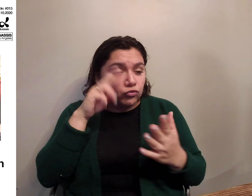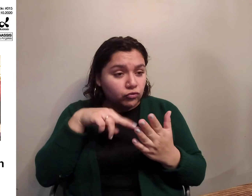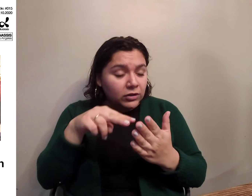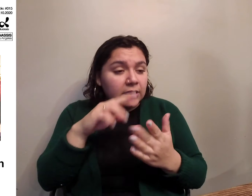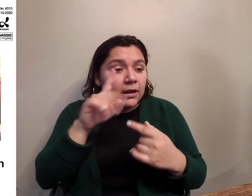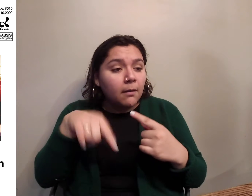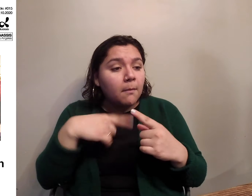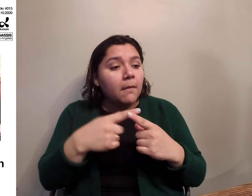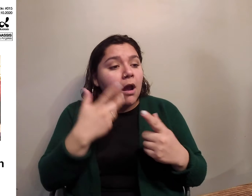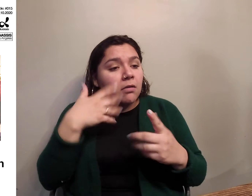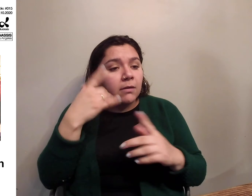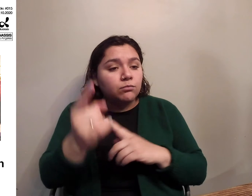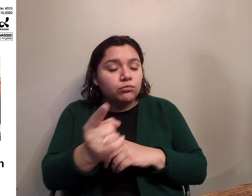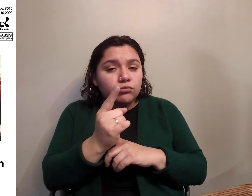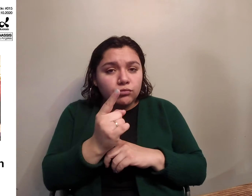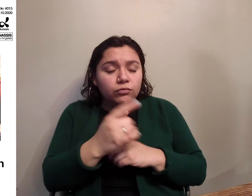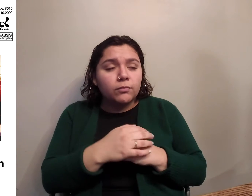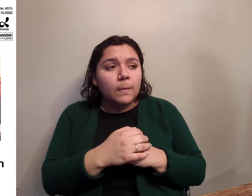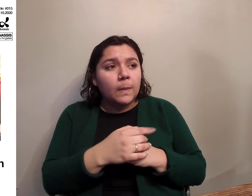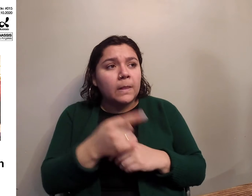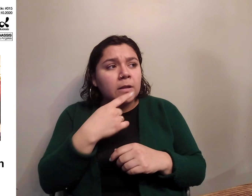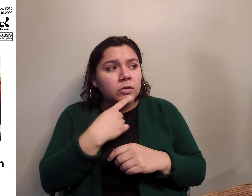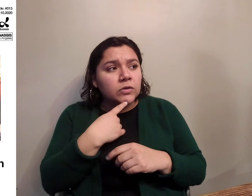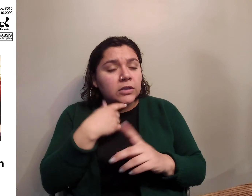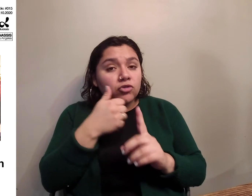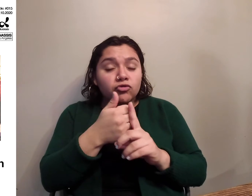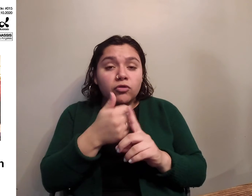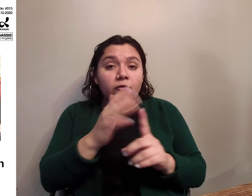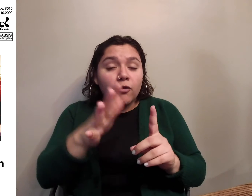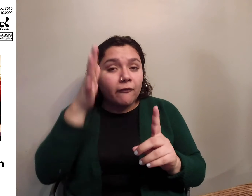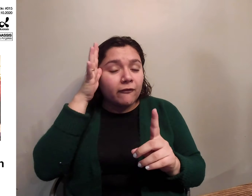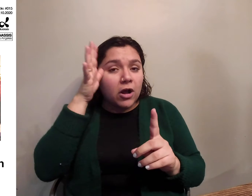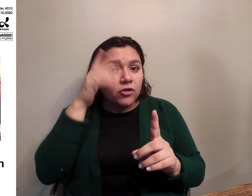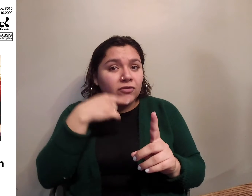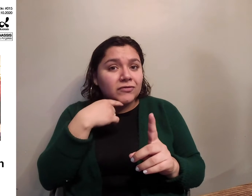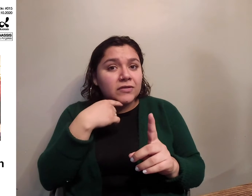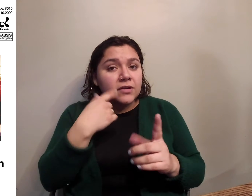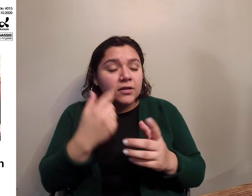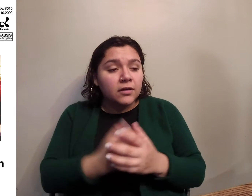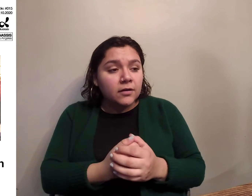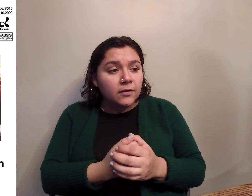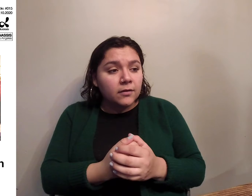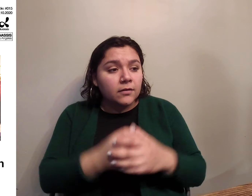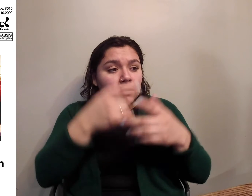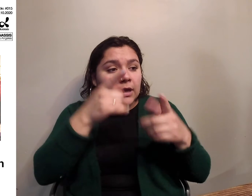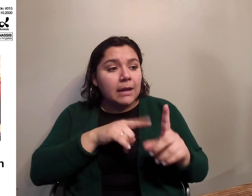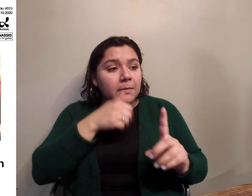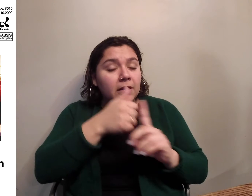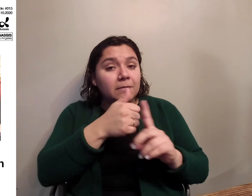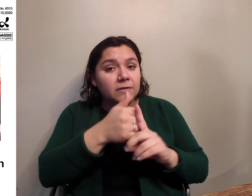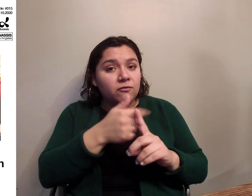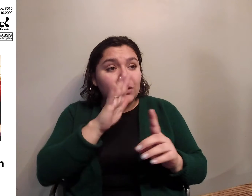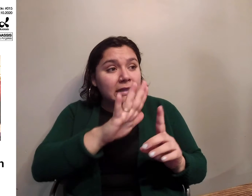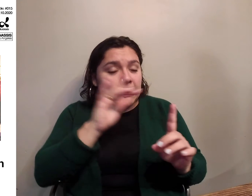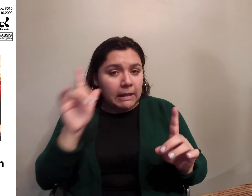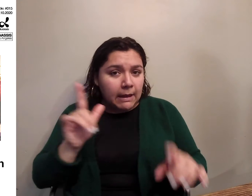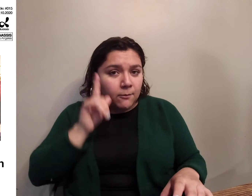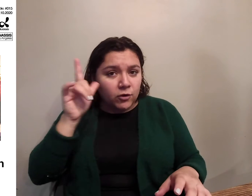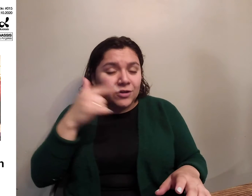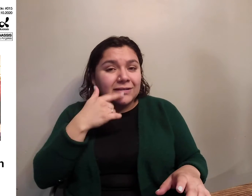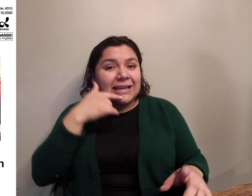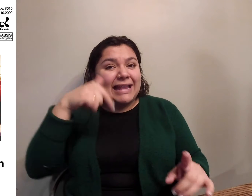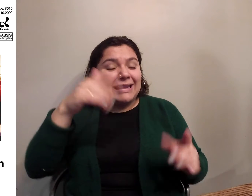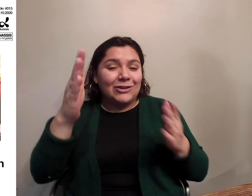reading about that moment, and you said that your father had said this when he was in his library, "This is a